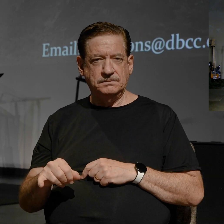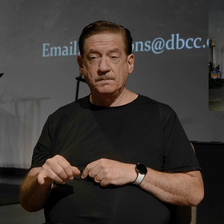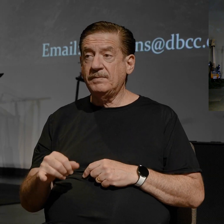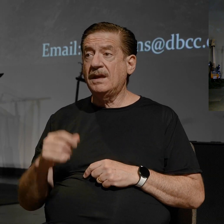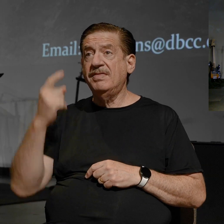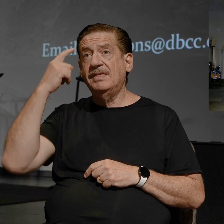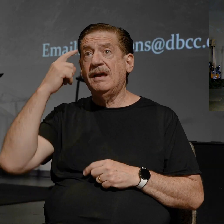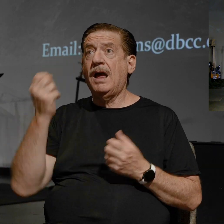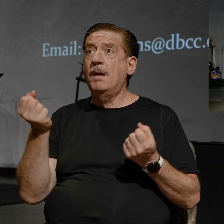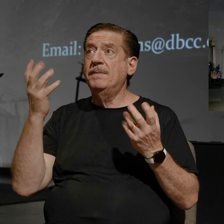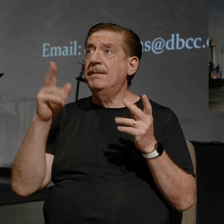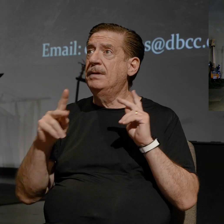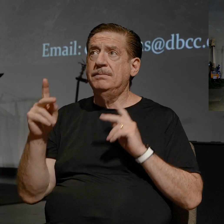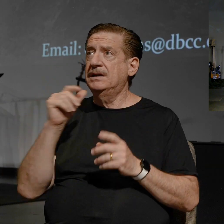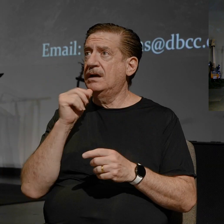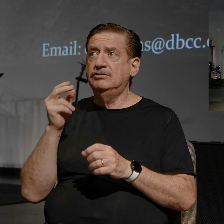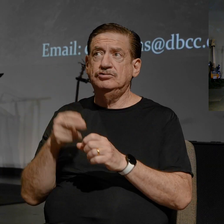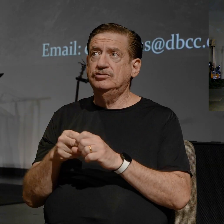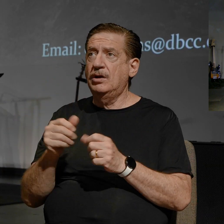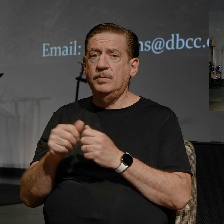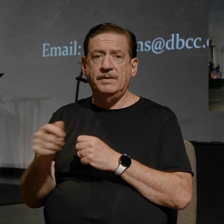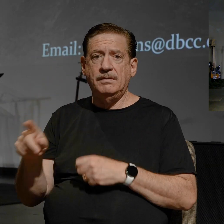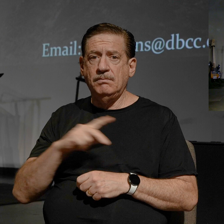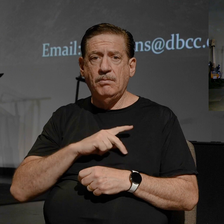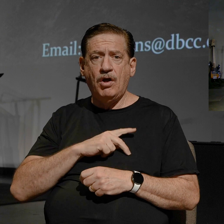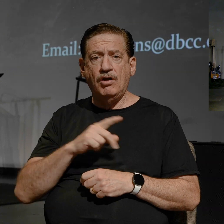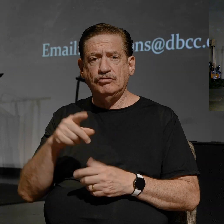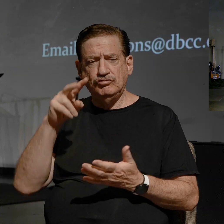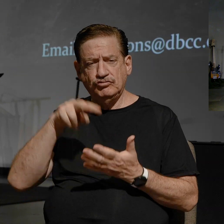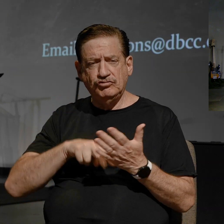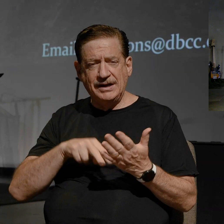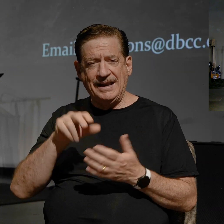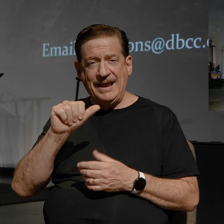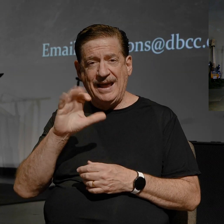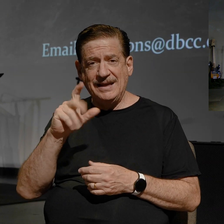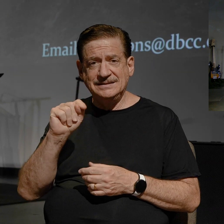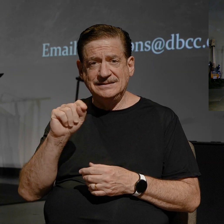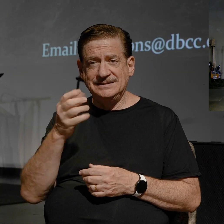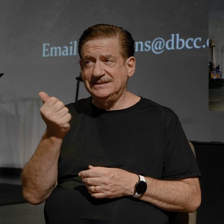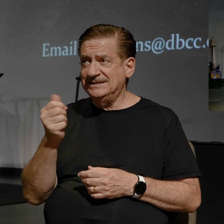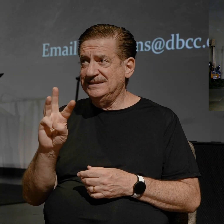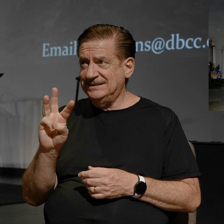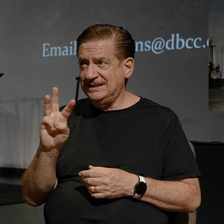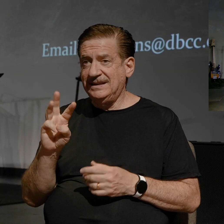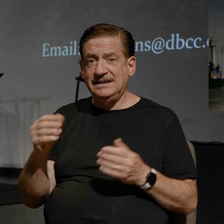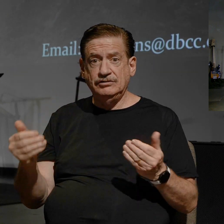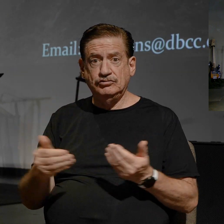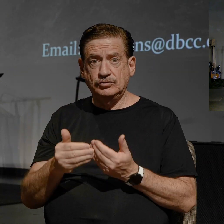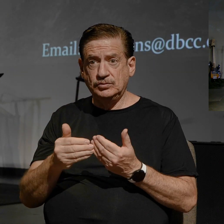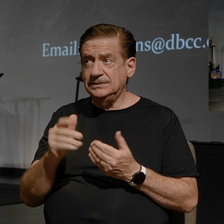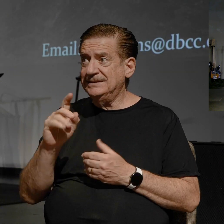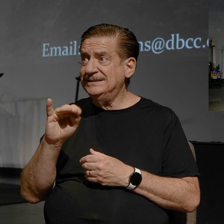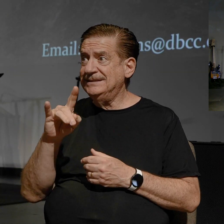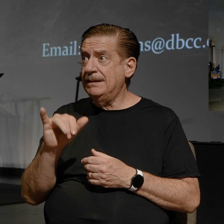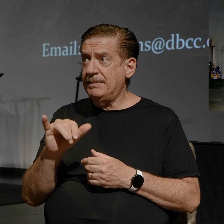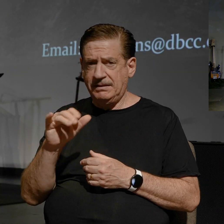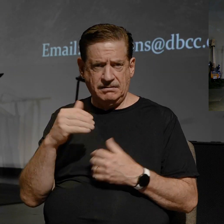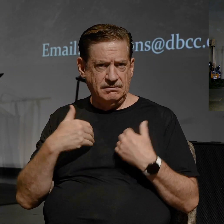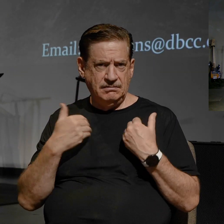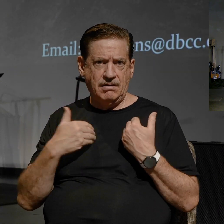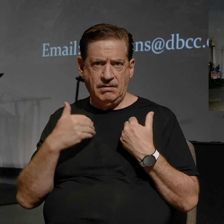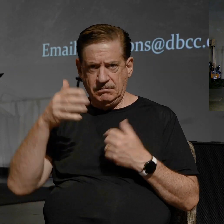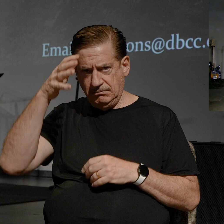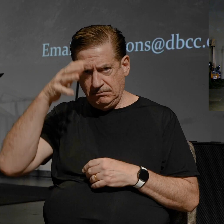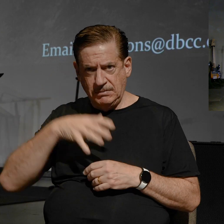Paul. What if when reading through Acts, and we get to Acts 16, and we're first introduced to Timothy, it says, and Timothy was a young man,